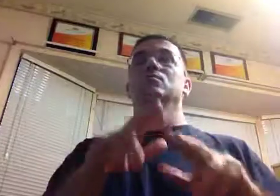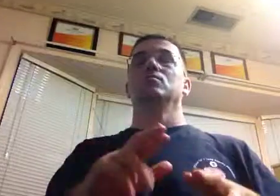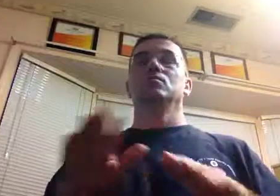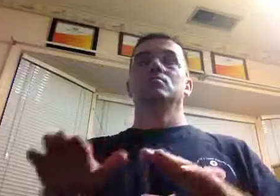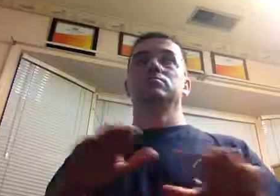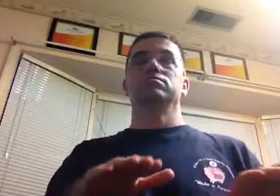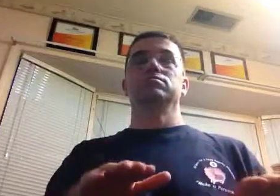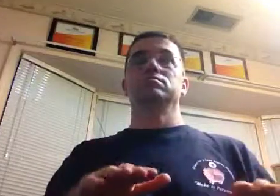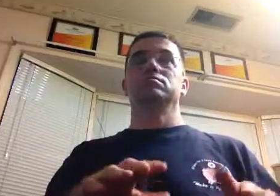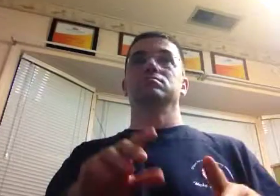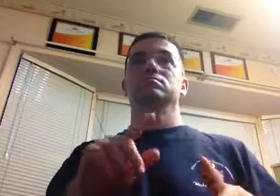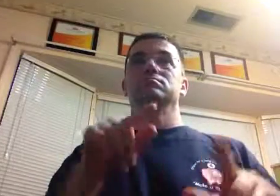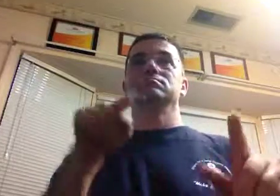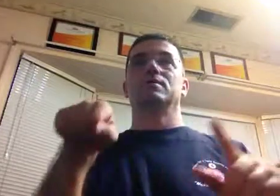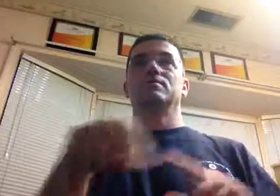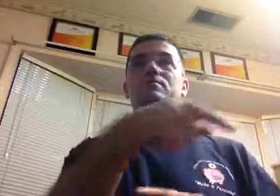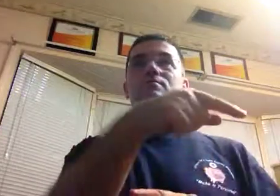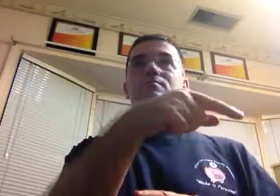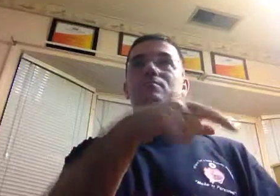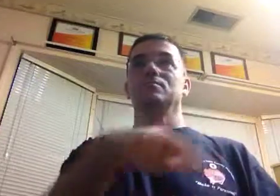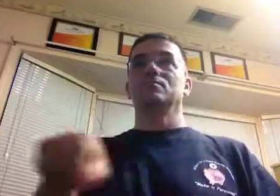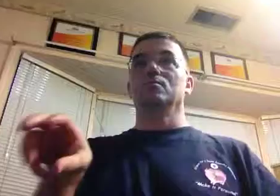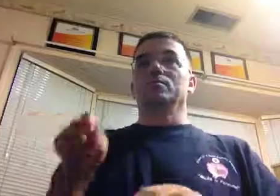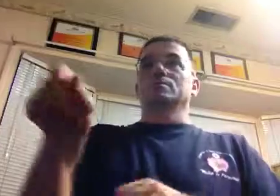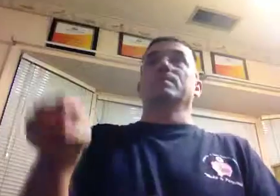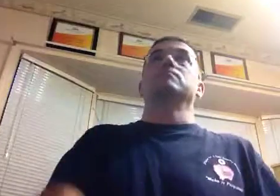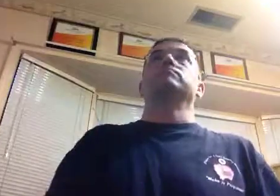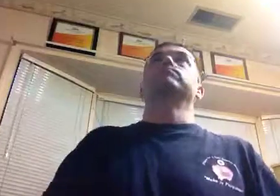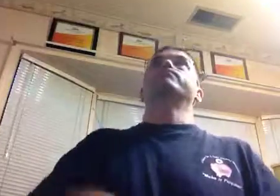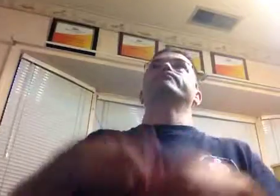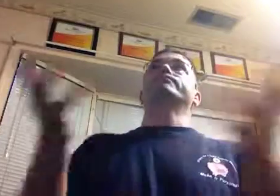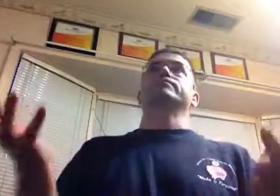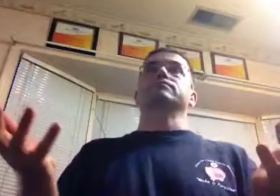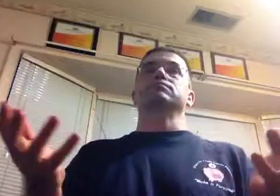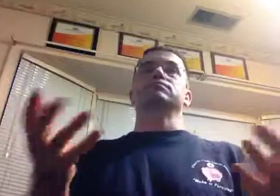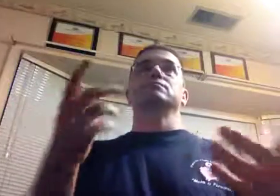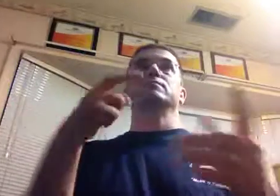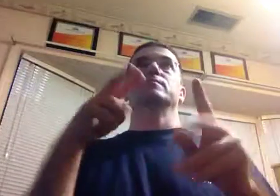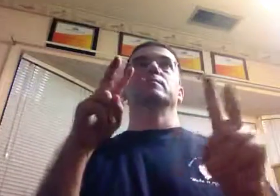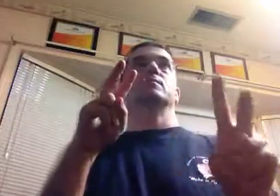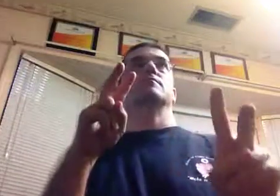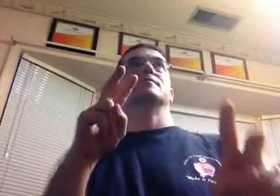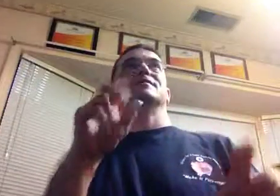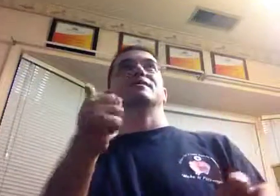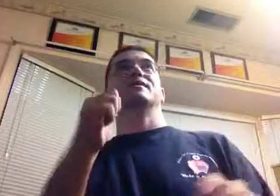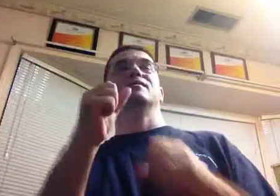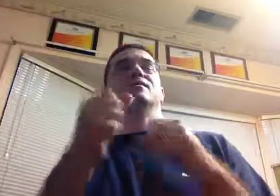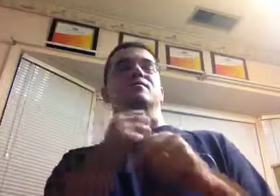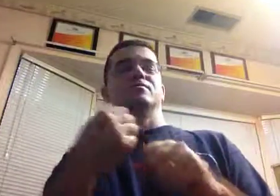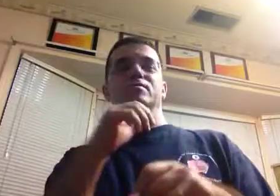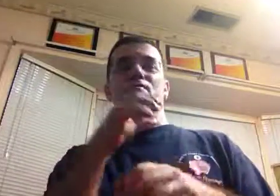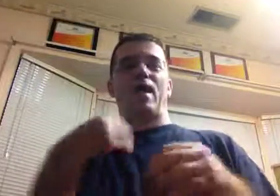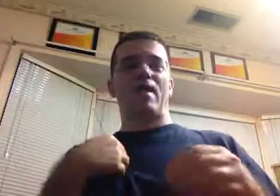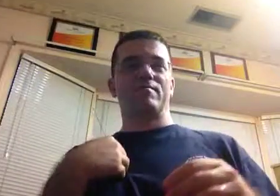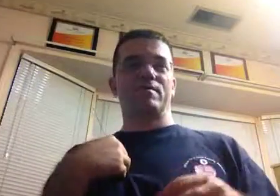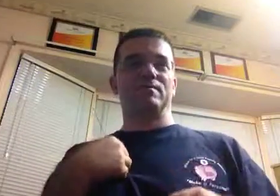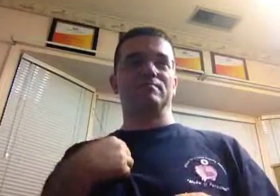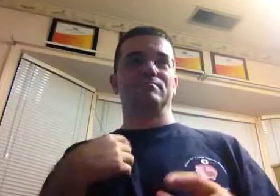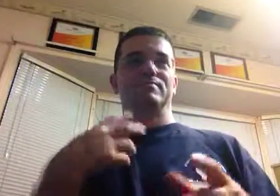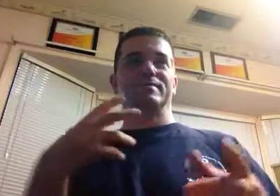don't let the pendulum swing too far the other way, and then you look up 10 years from now and don't have anything because you kill that nest egg